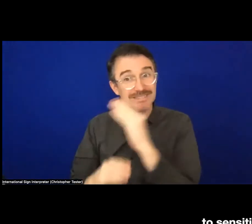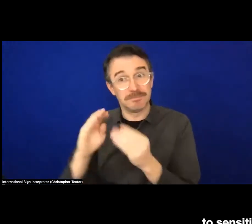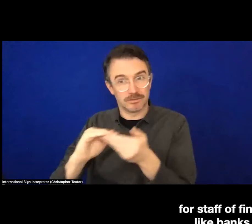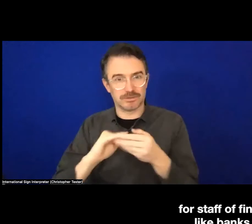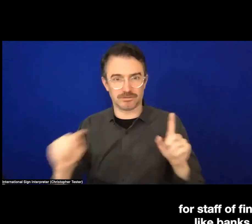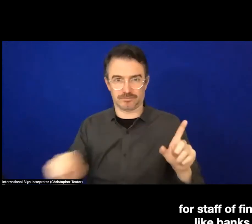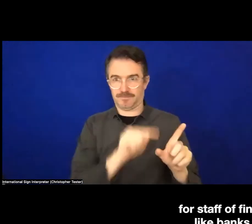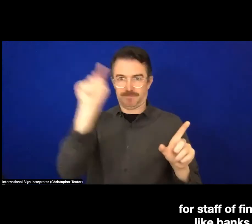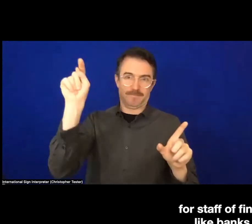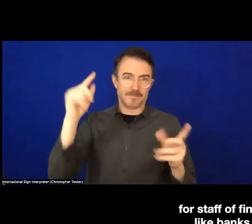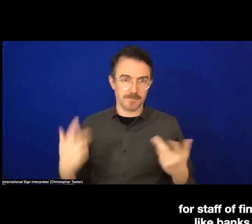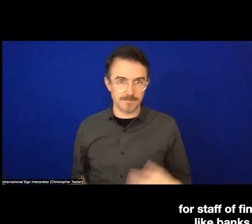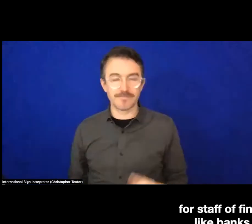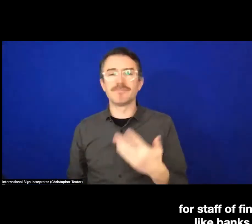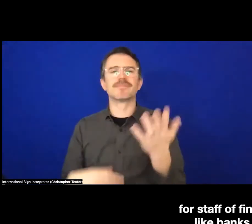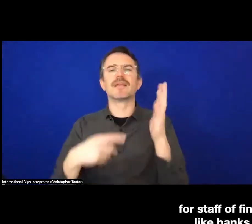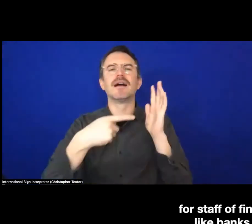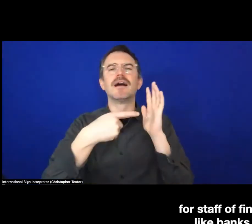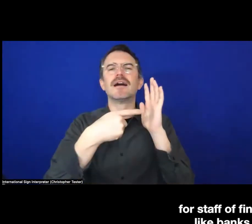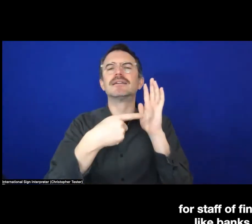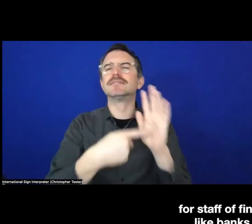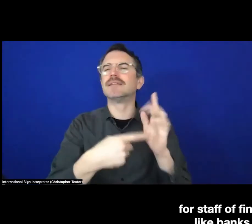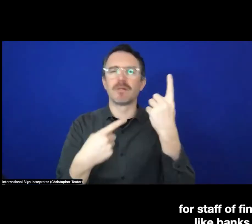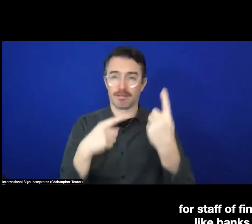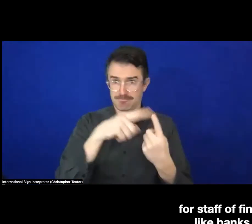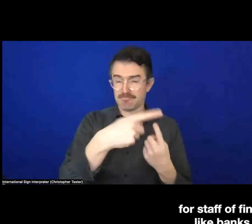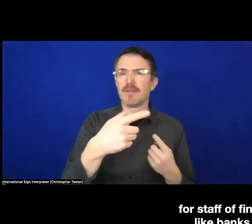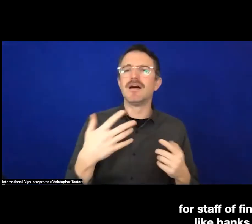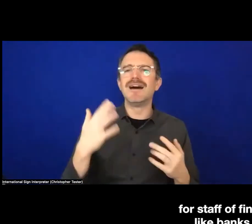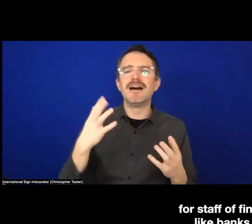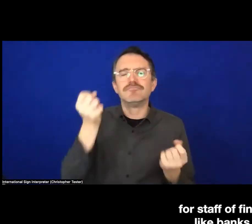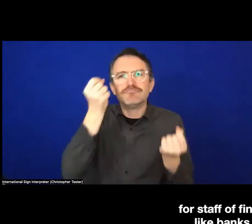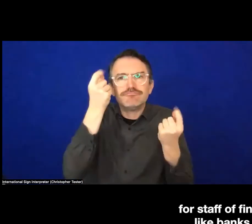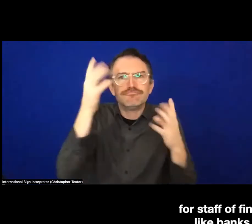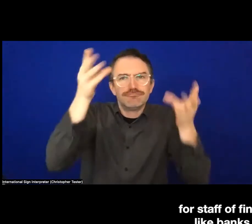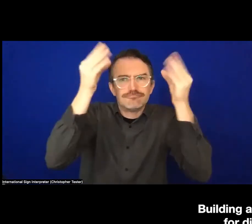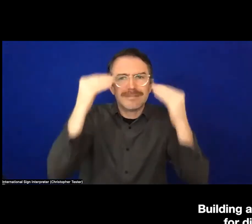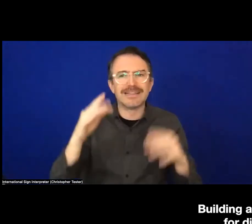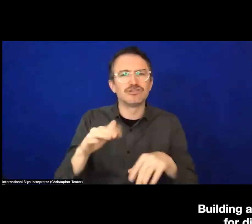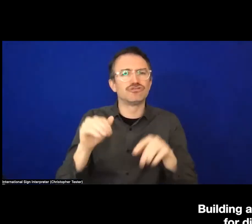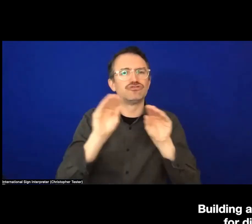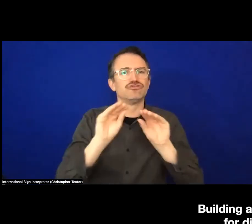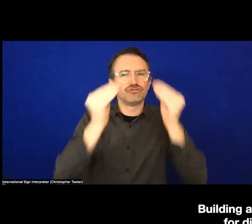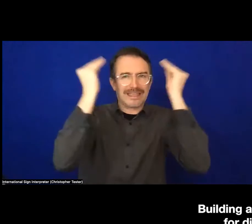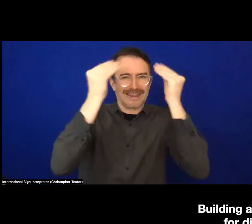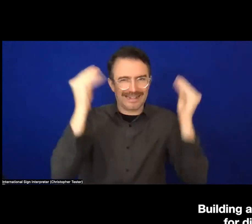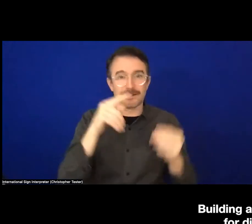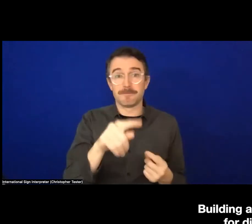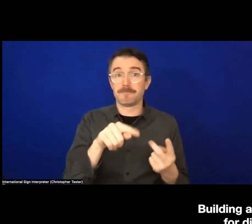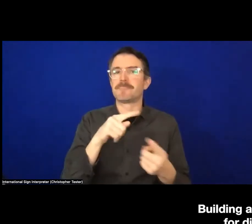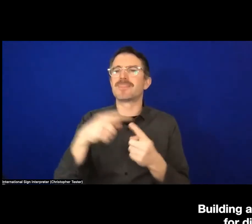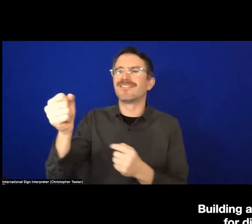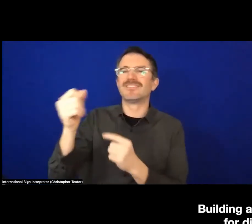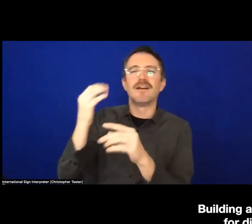sensitizing trainings for staff of financial institutions like banks and ministries, building